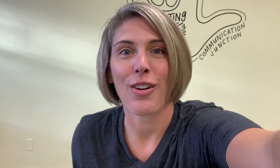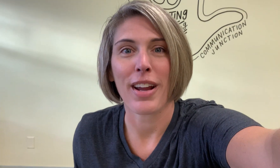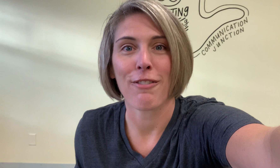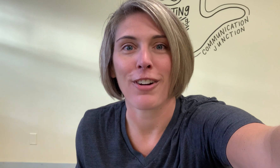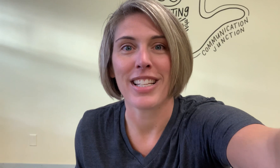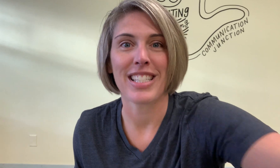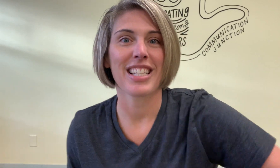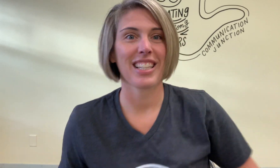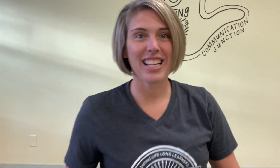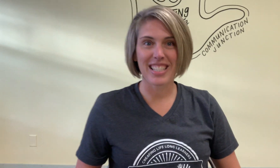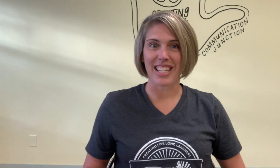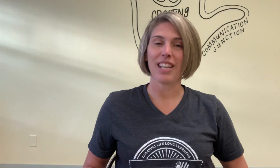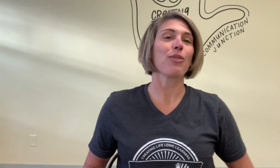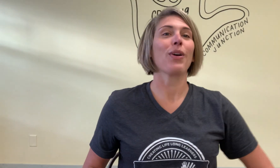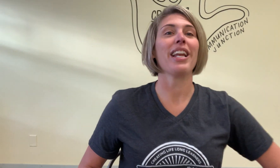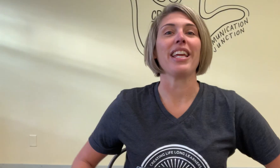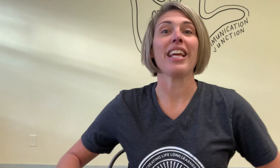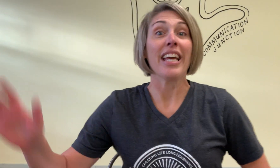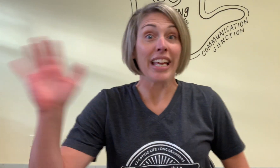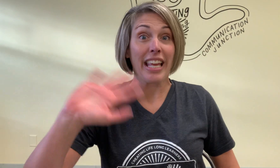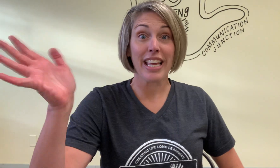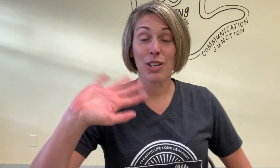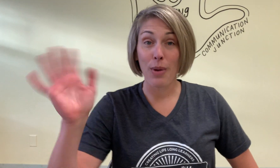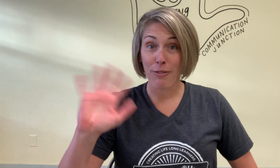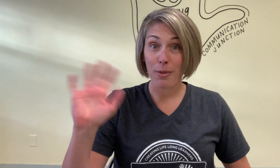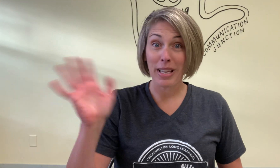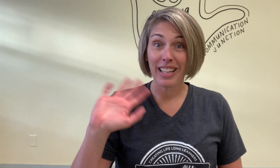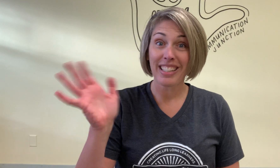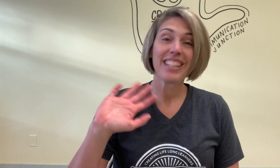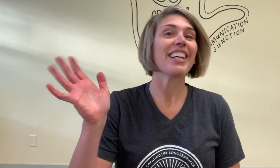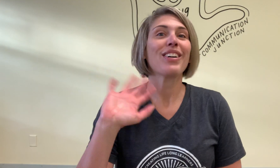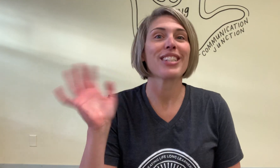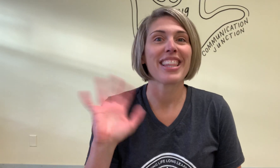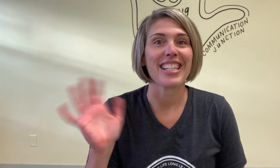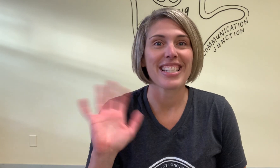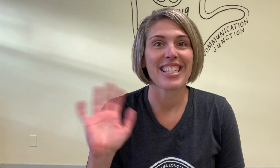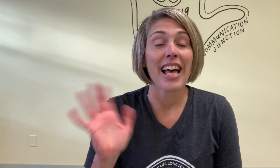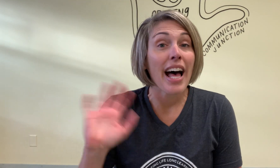right, friends, let's get ready. Can you wave for me? It goes like this.